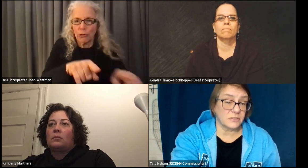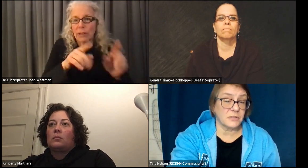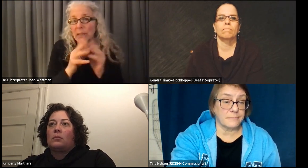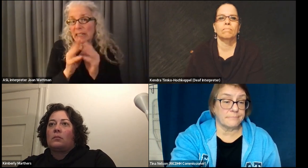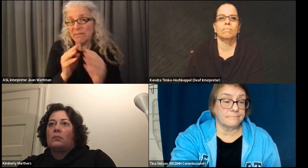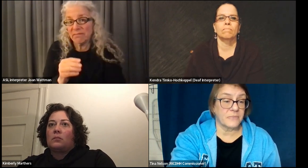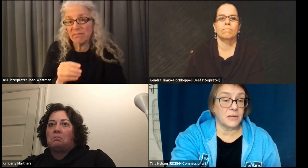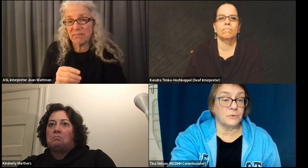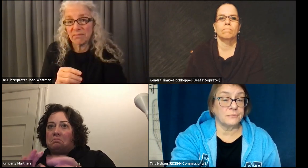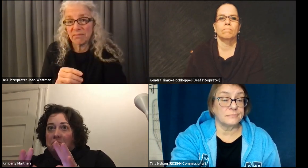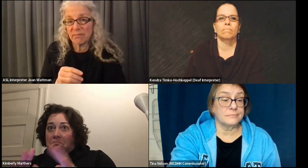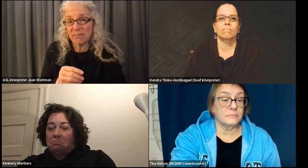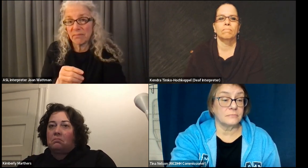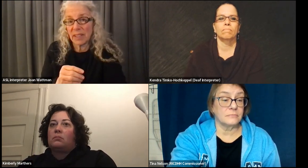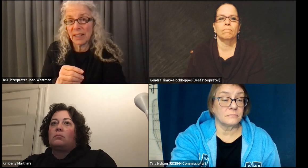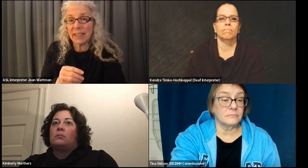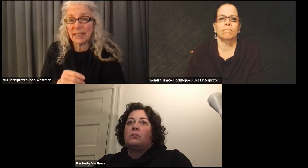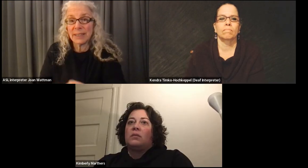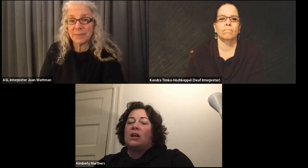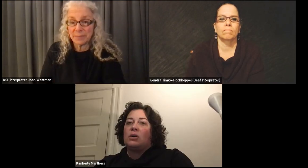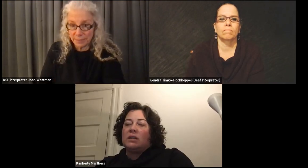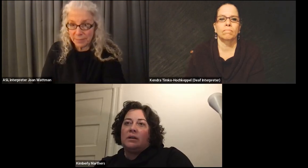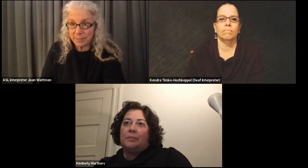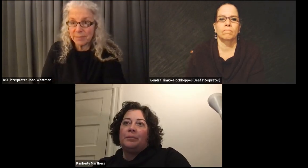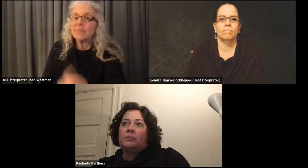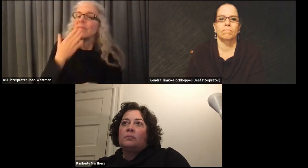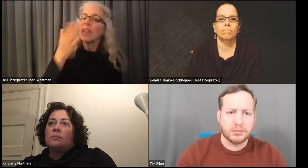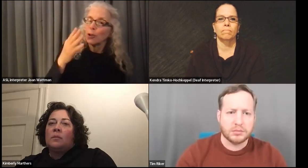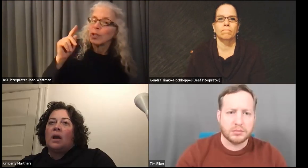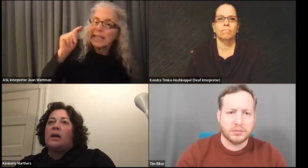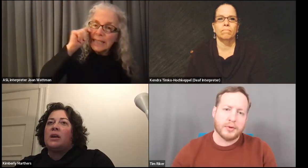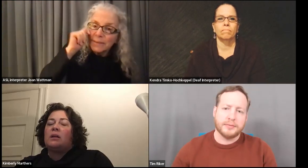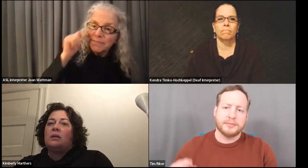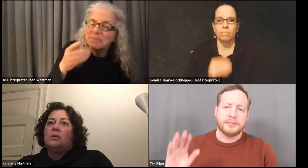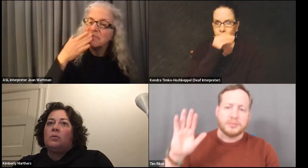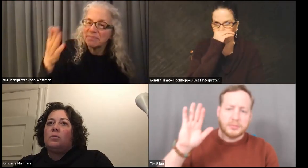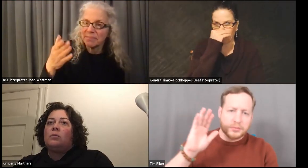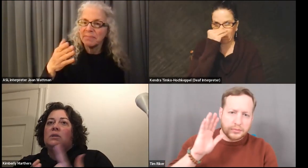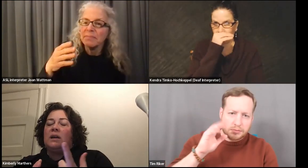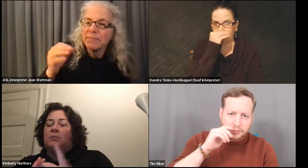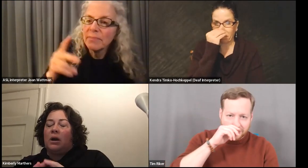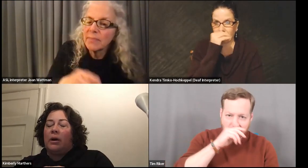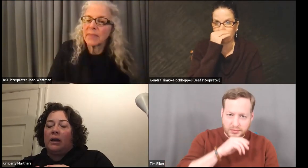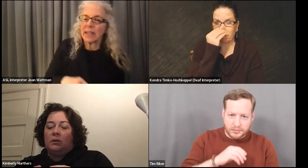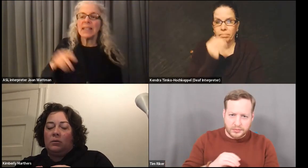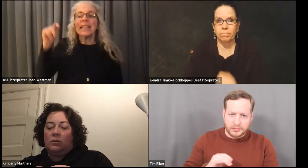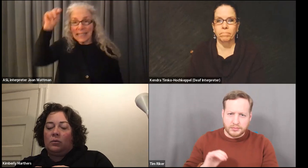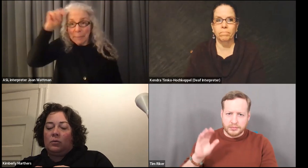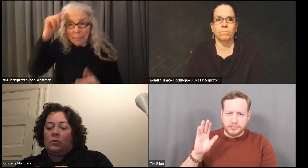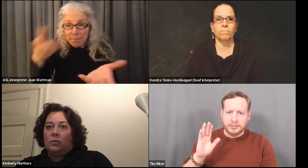In the interest of time. Thank you. Thank you, Tina. Yeah, I think, Tim, go